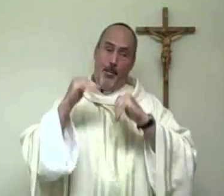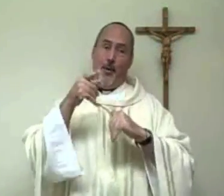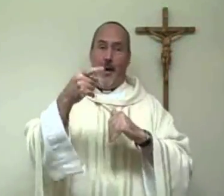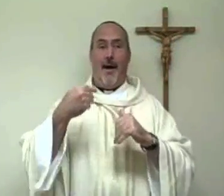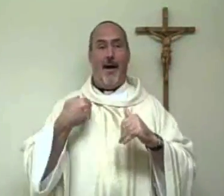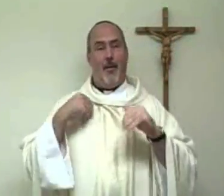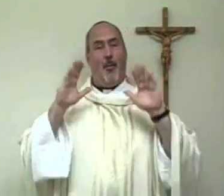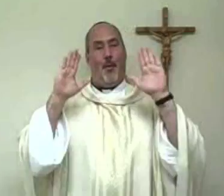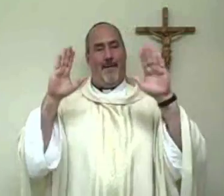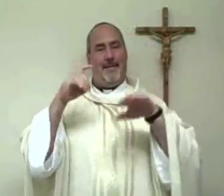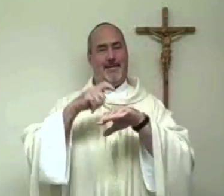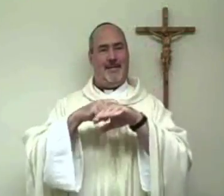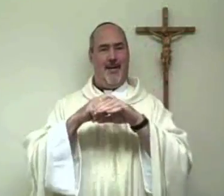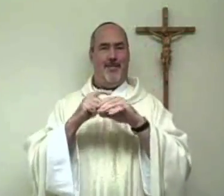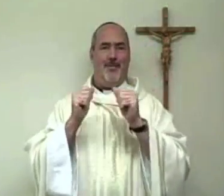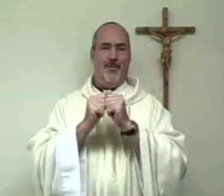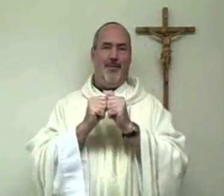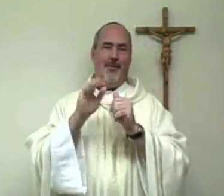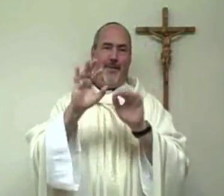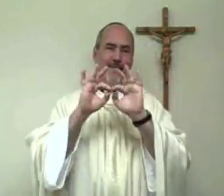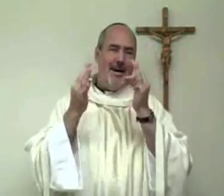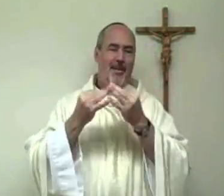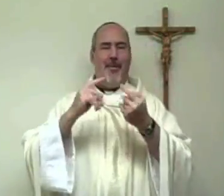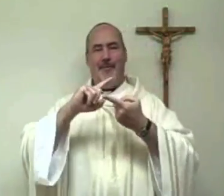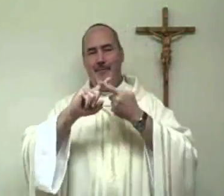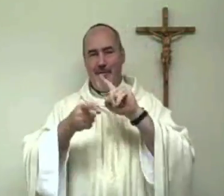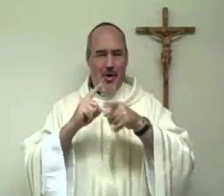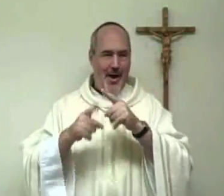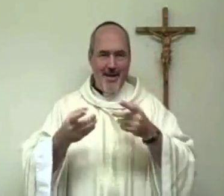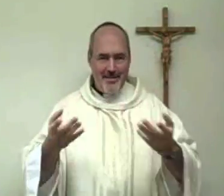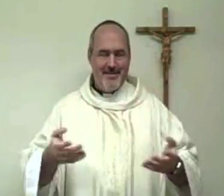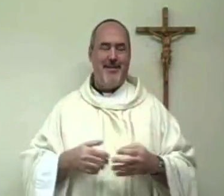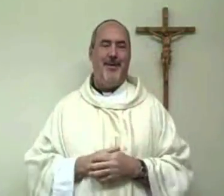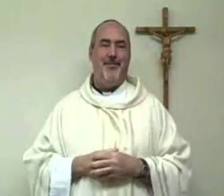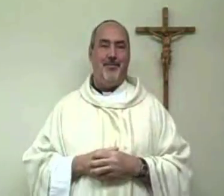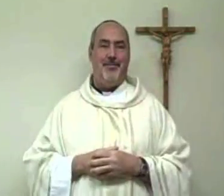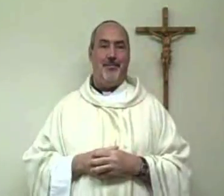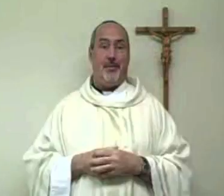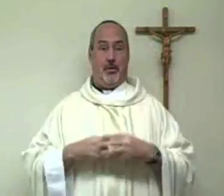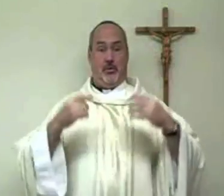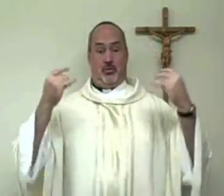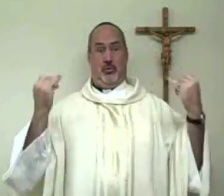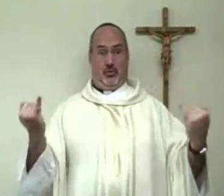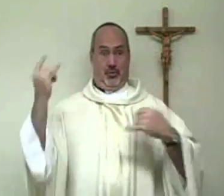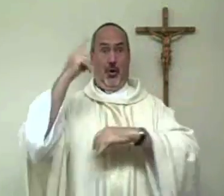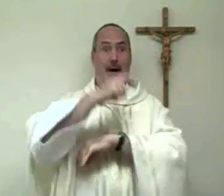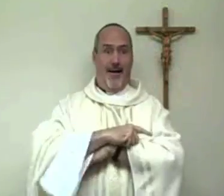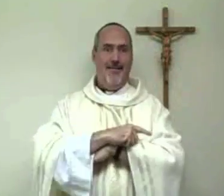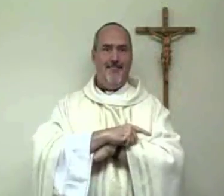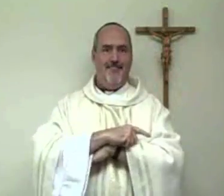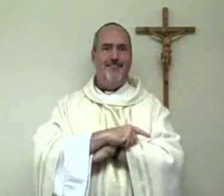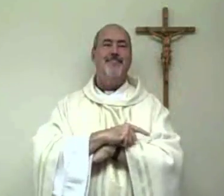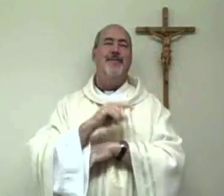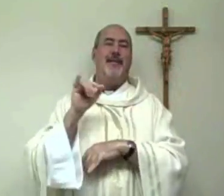Merry Christmas. I hope you've all had a wonderful time this year with your family and dear friends.